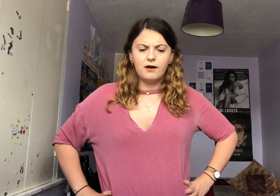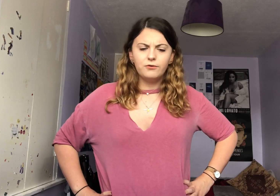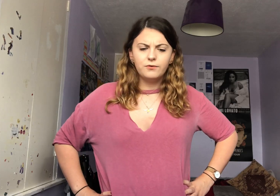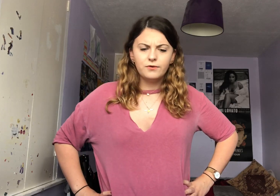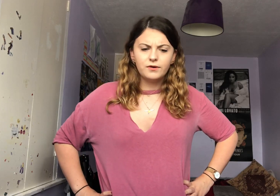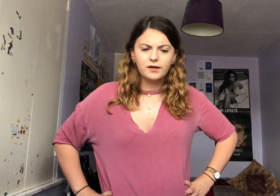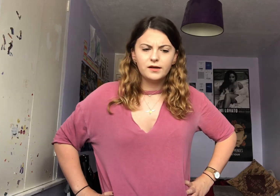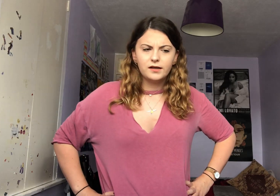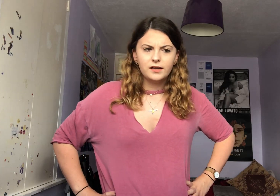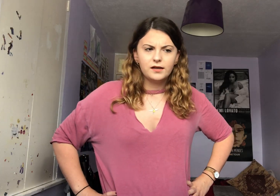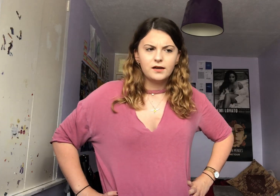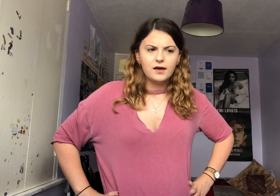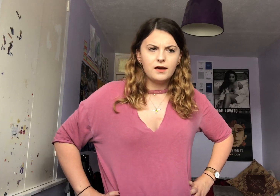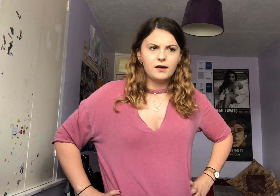now.